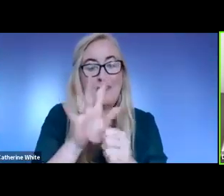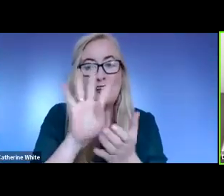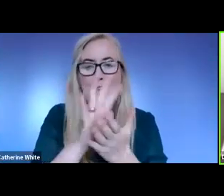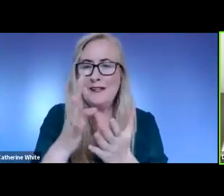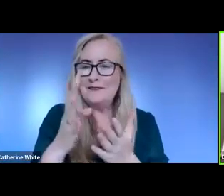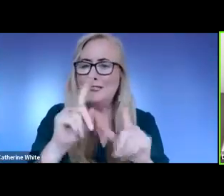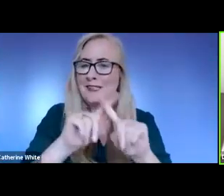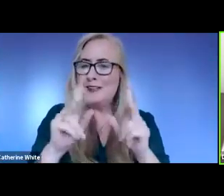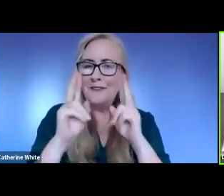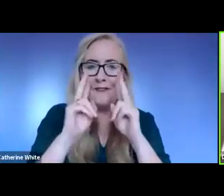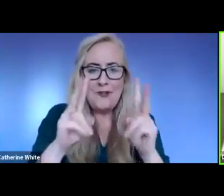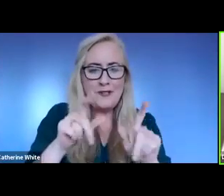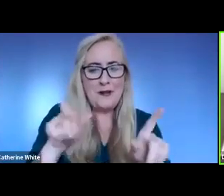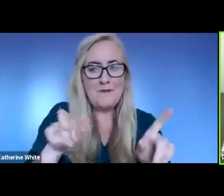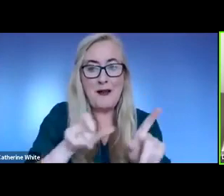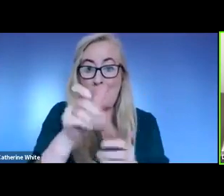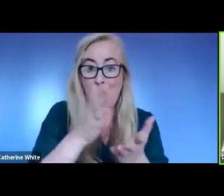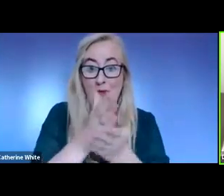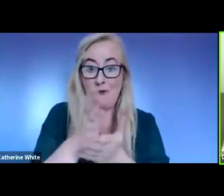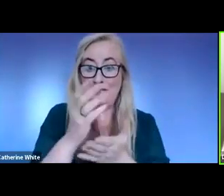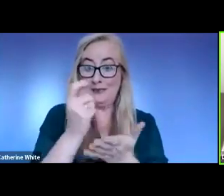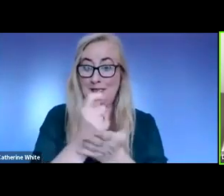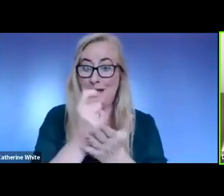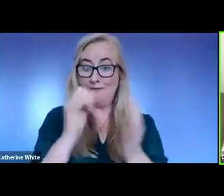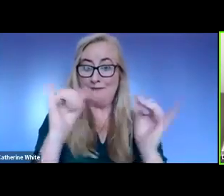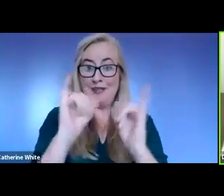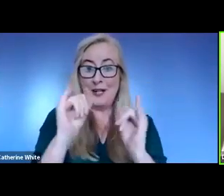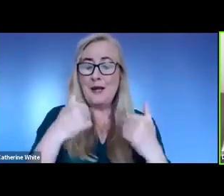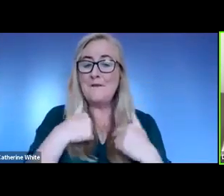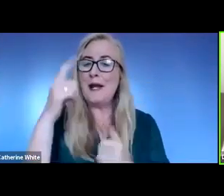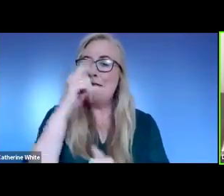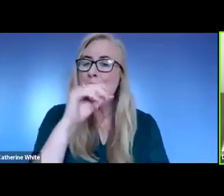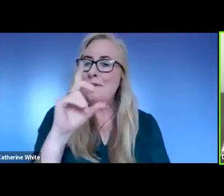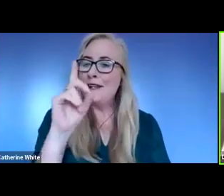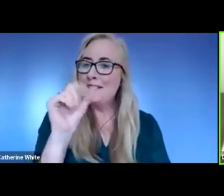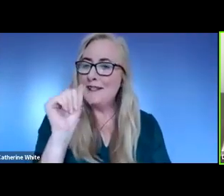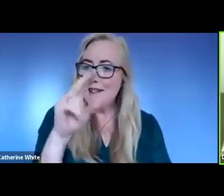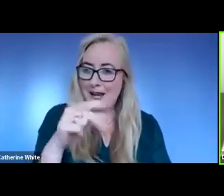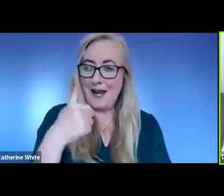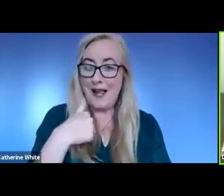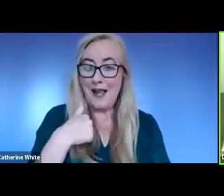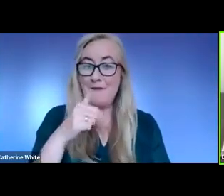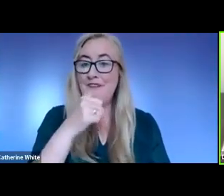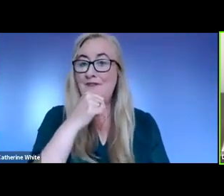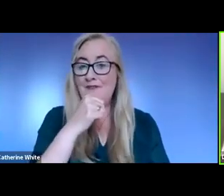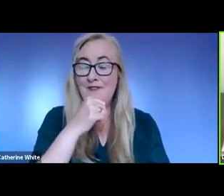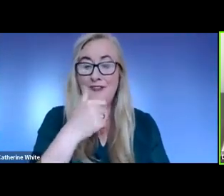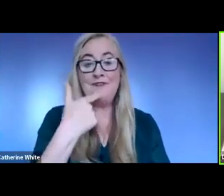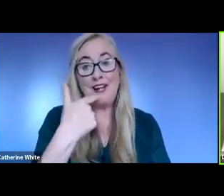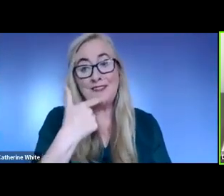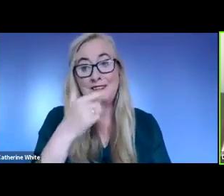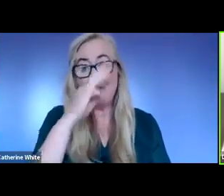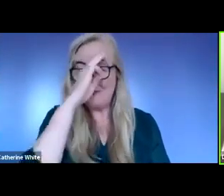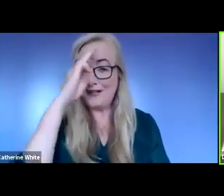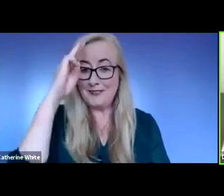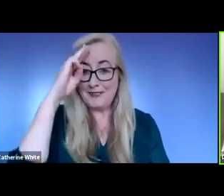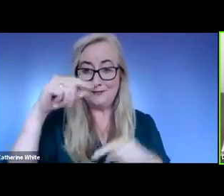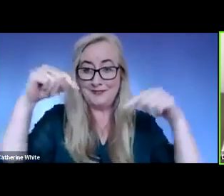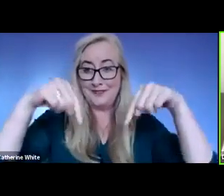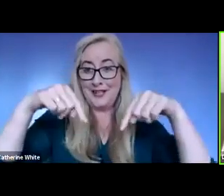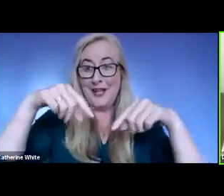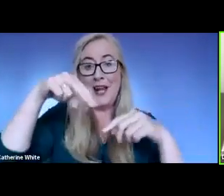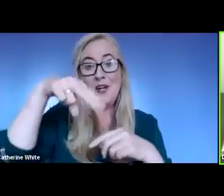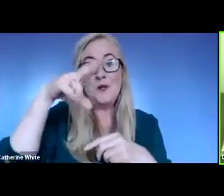and Pathways in a Time of Crisis. My name is Daniel Gerry, and I'm Vice President of the Academy and Director of the Moore Institute at NUI